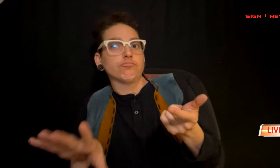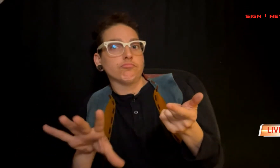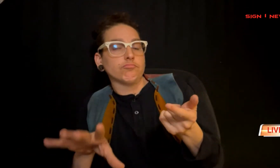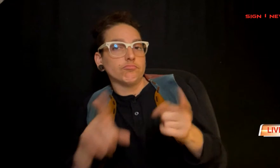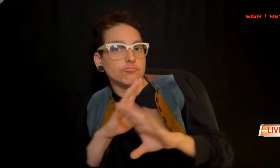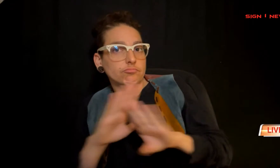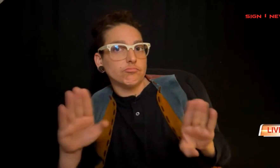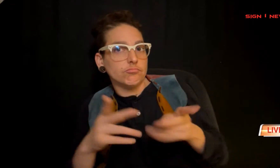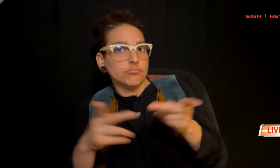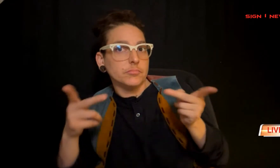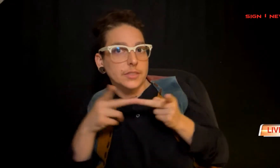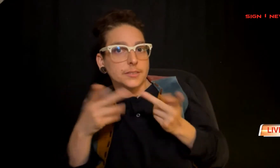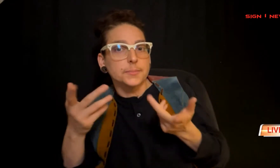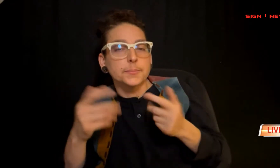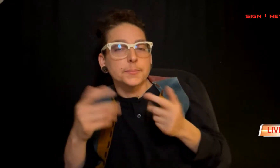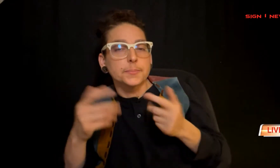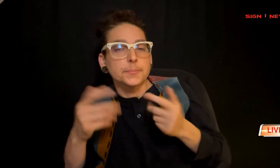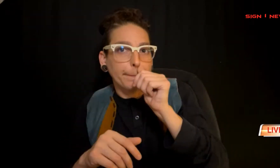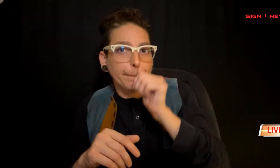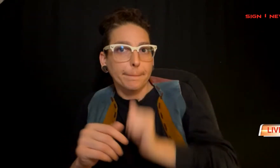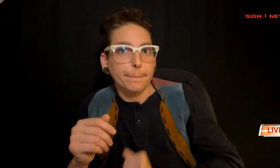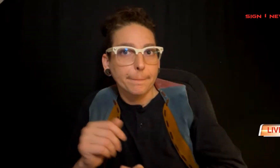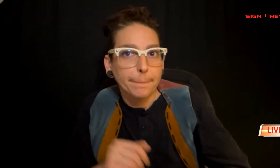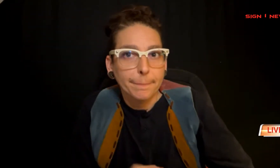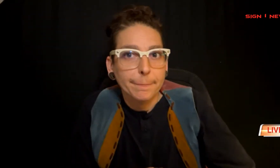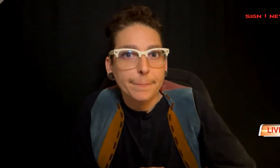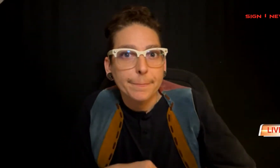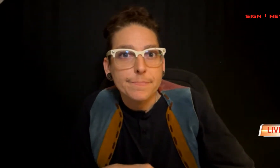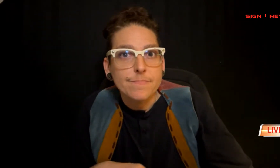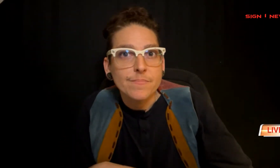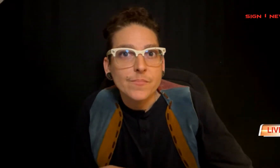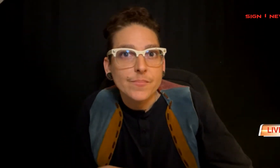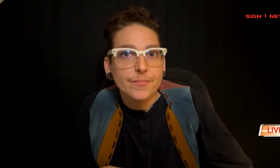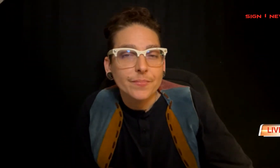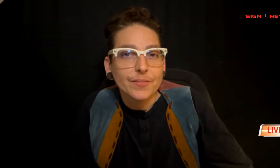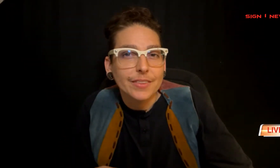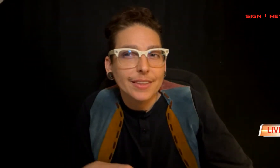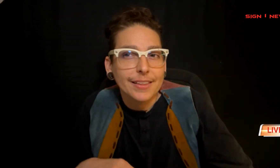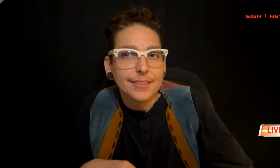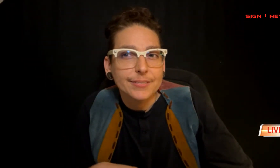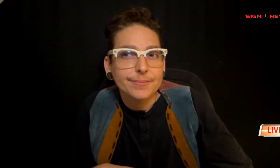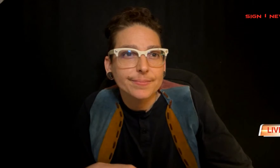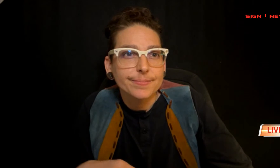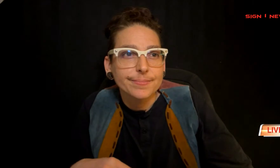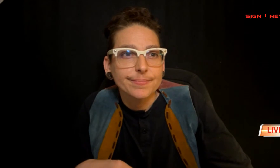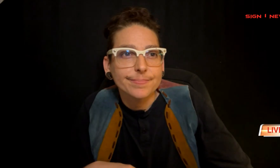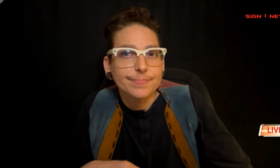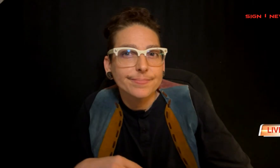Can you just explain why you didn't like A Quiet Place?